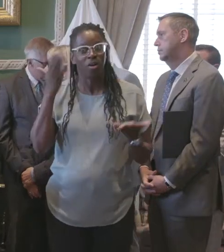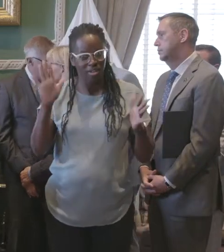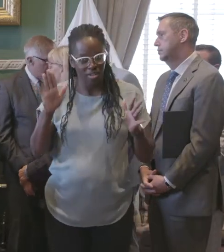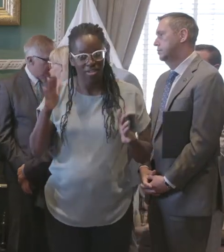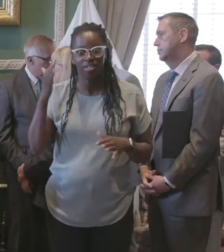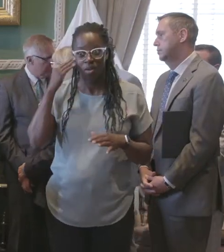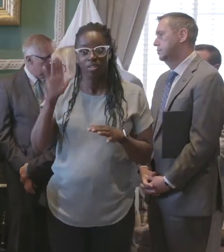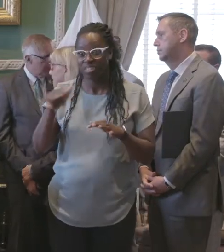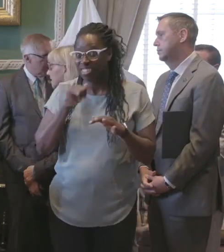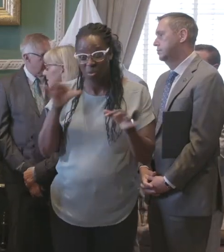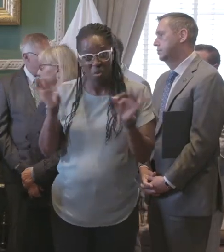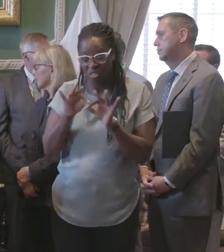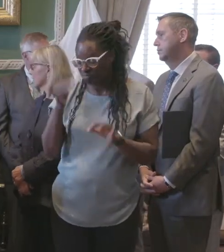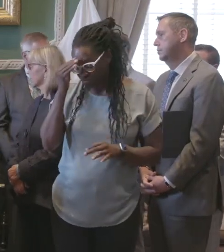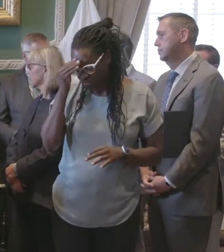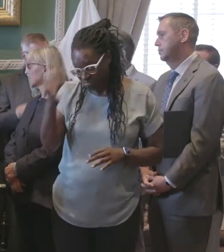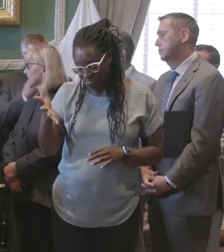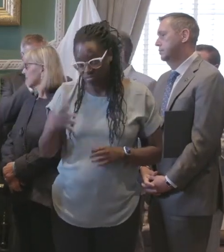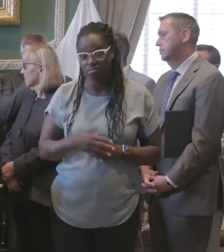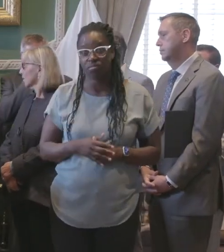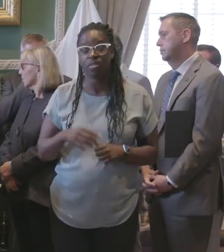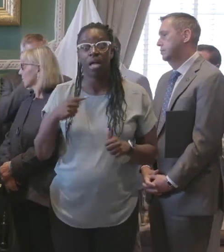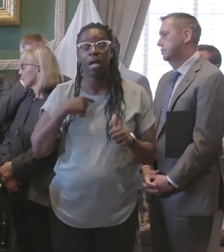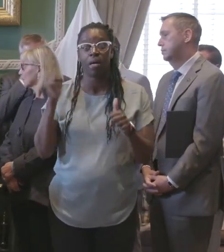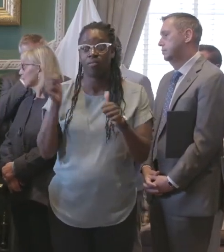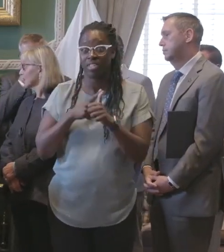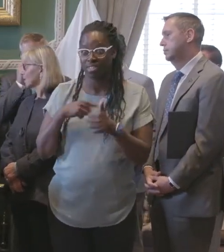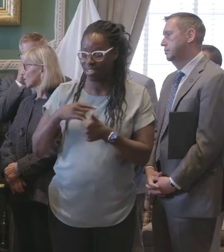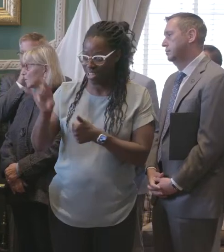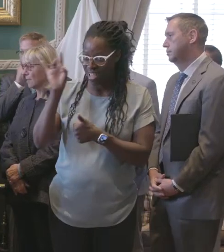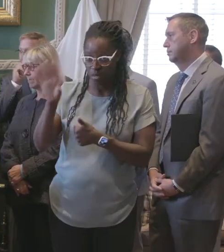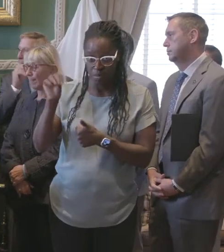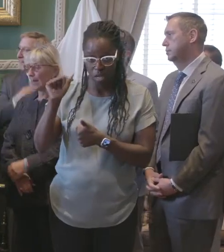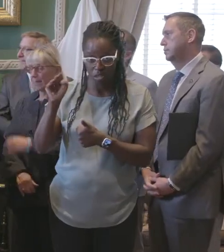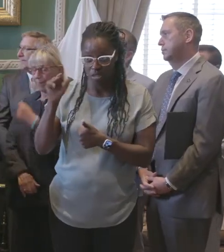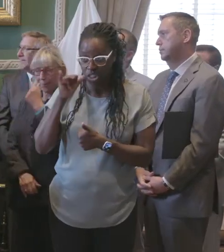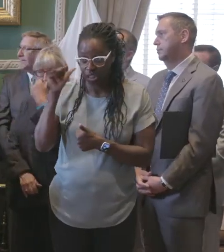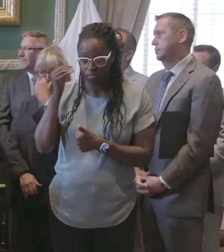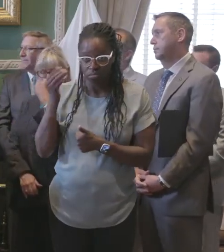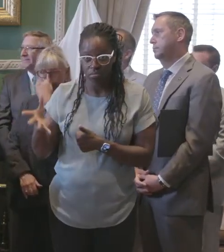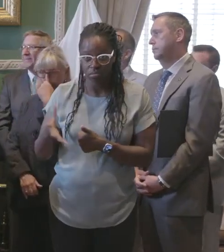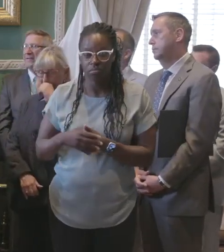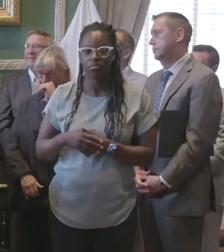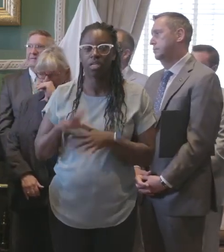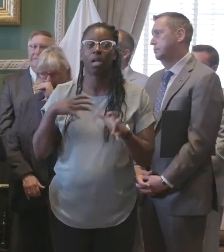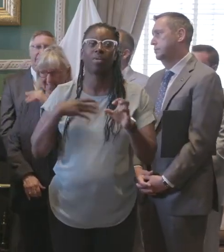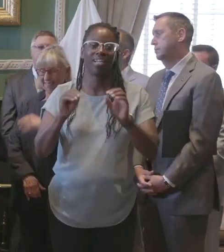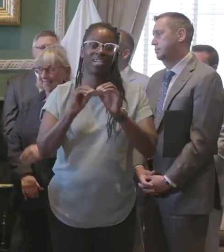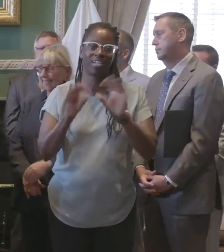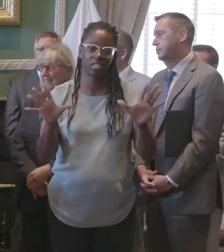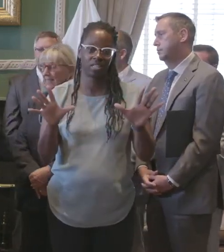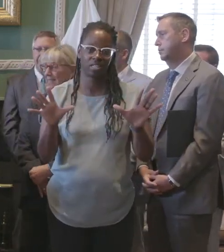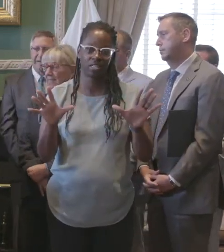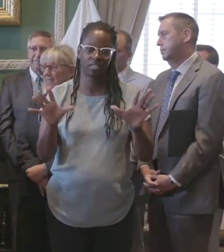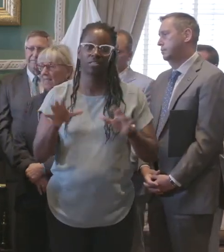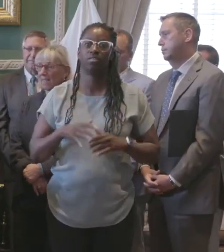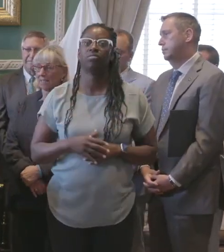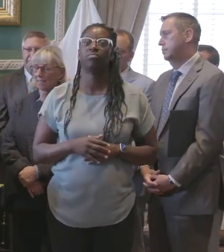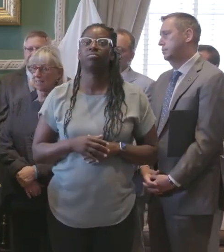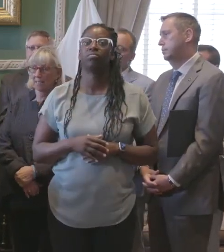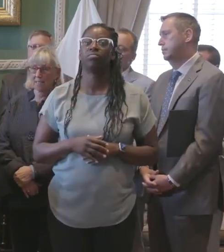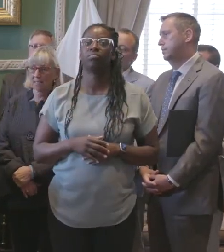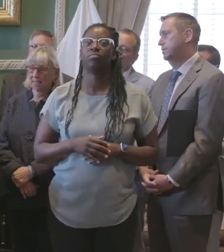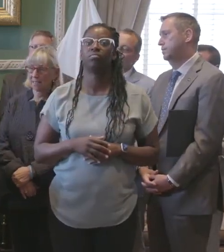the beginning, I want Stewart out of Massachusetts yesterday. And let me be clear as well, that money is